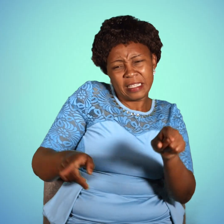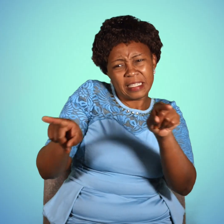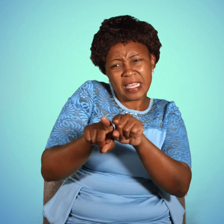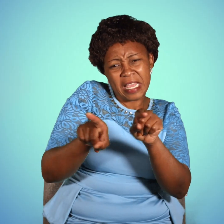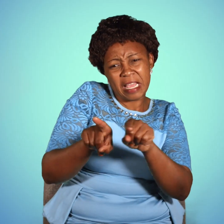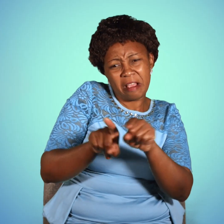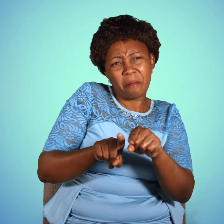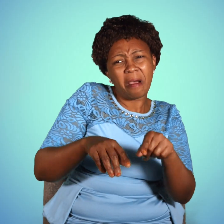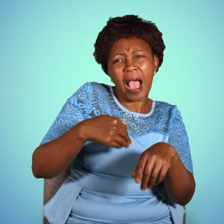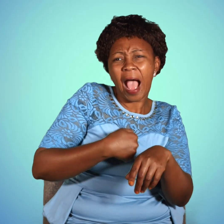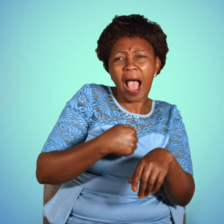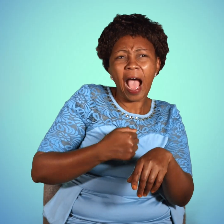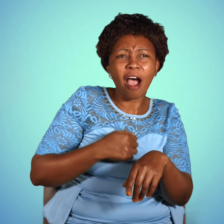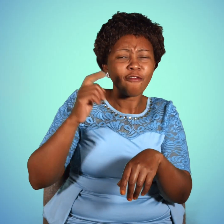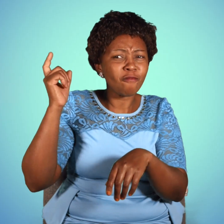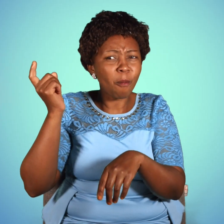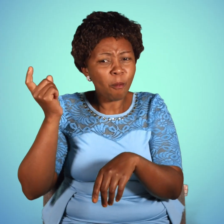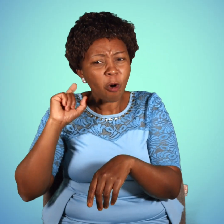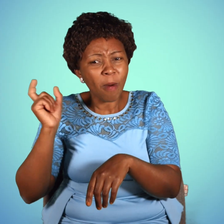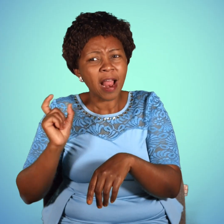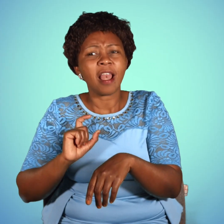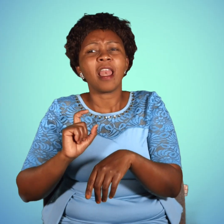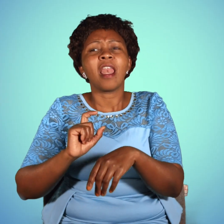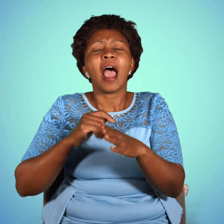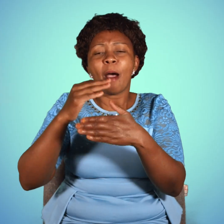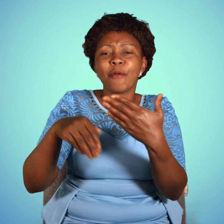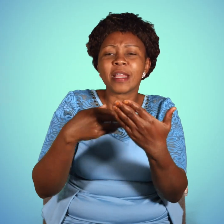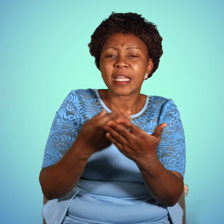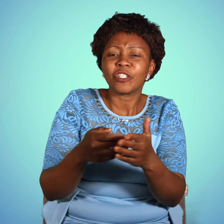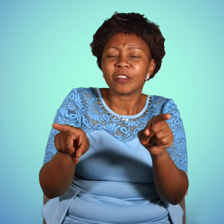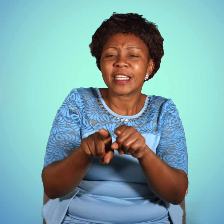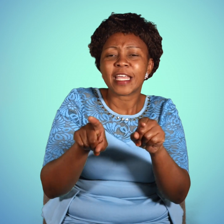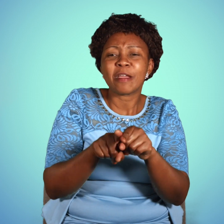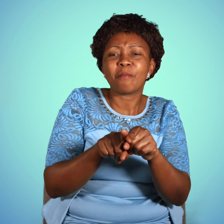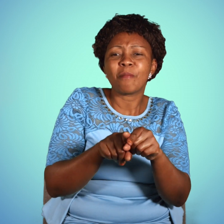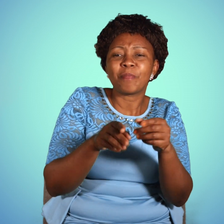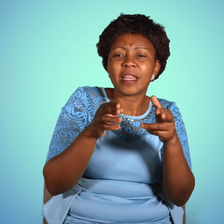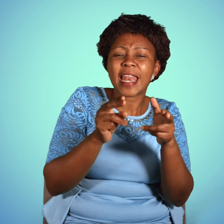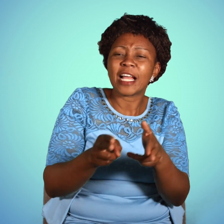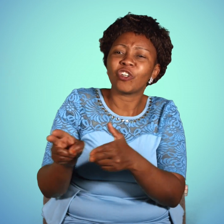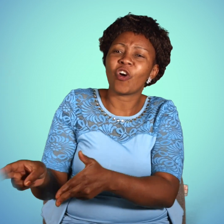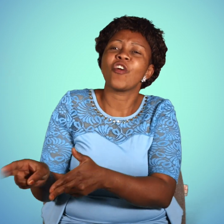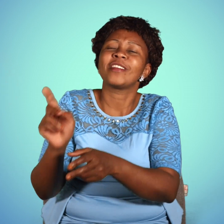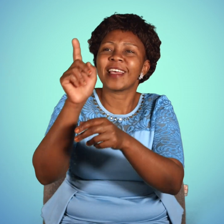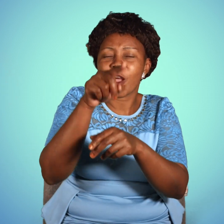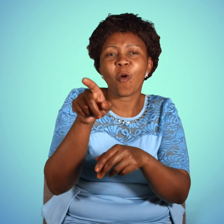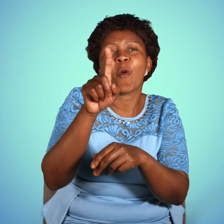There are also smartphone apps such as Natural Cycle, Daisy, and